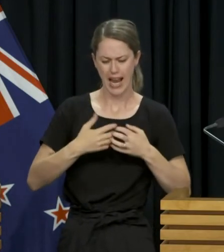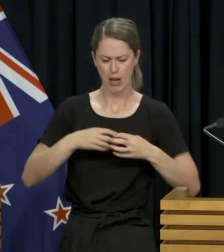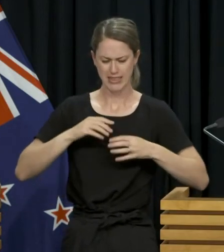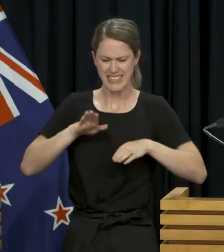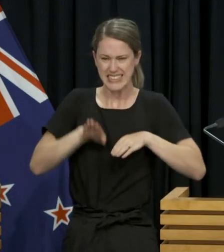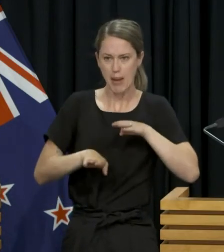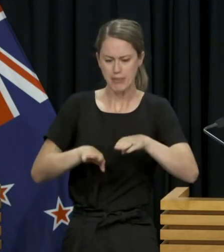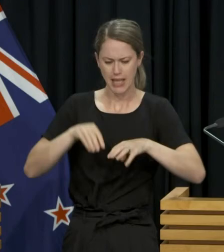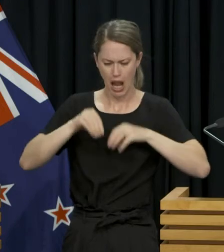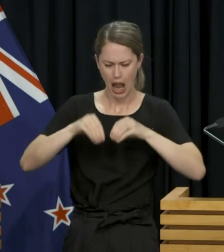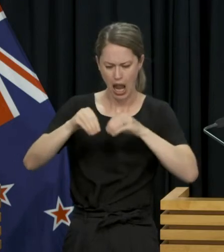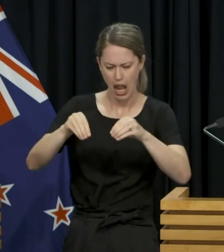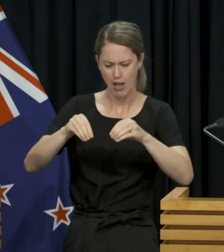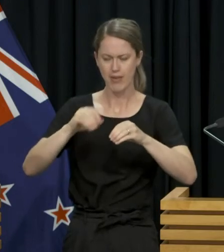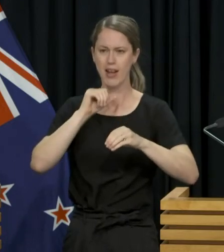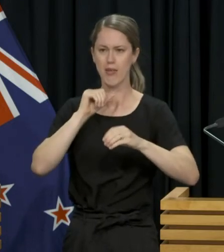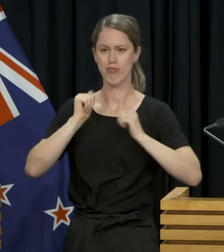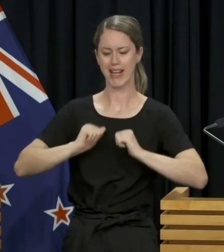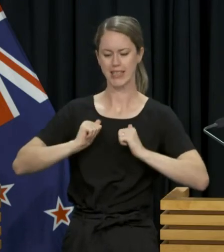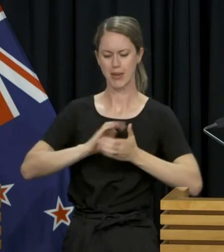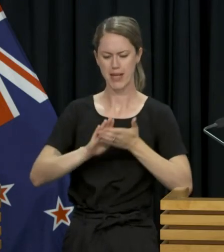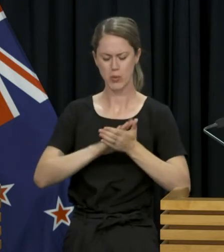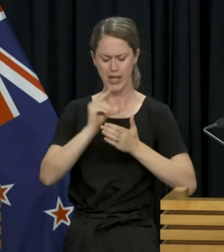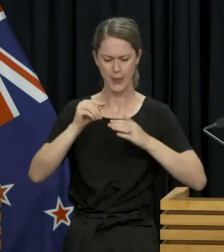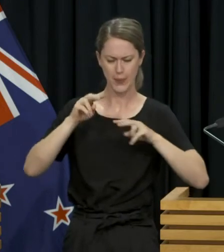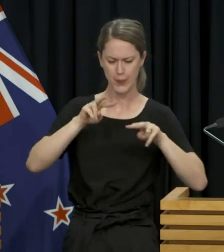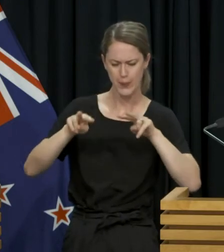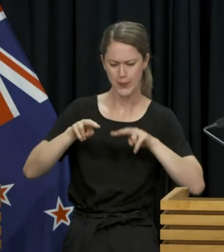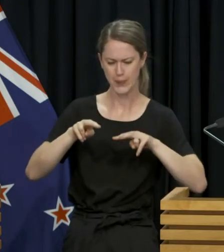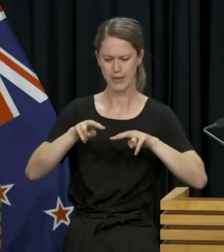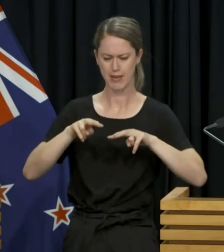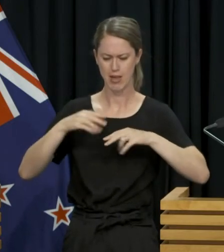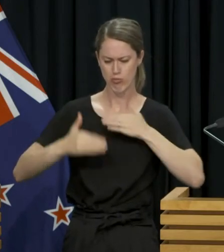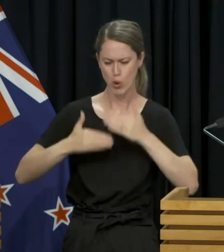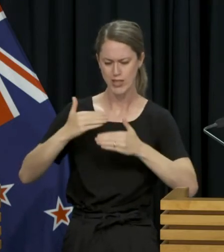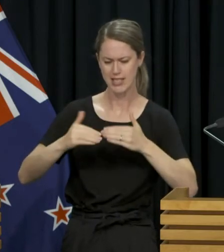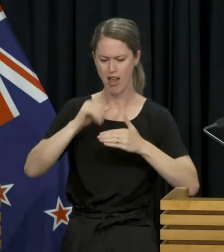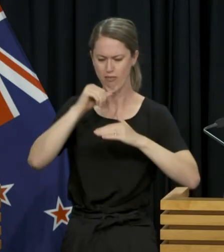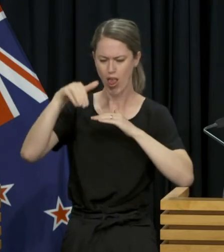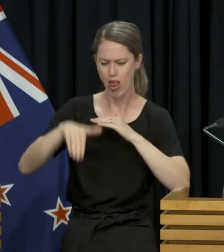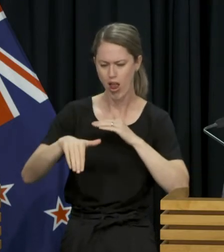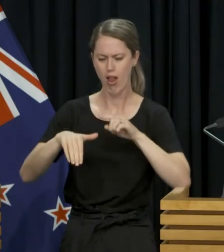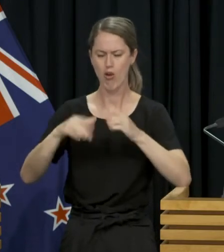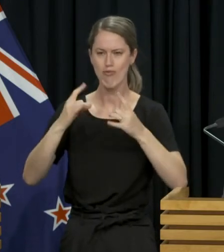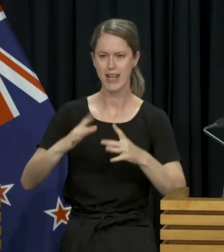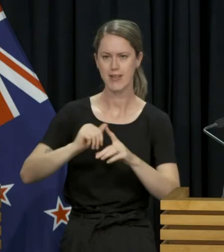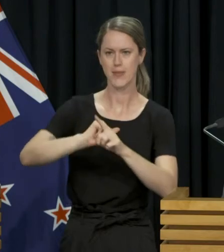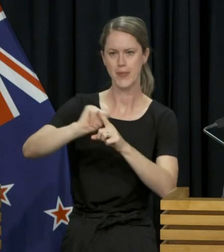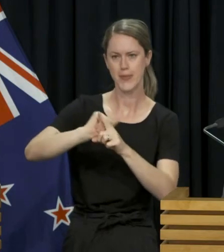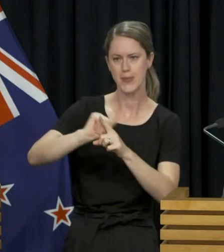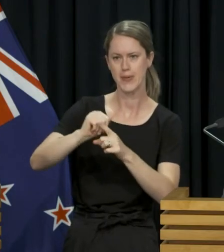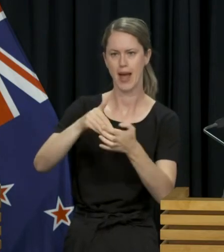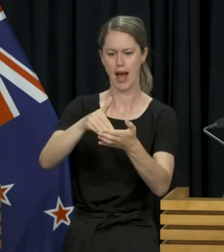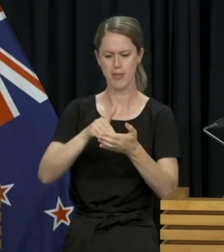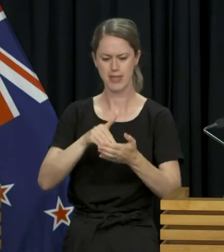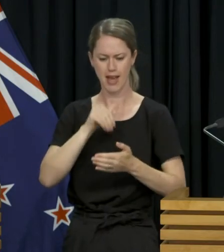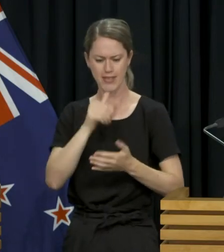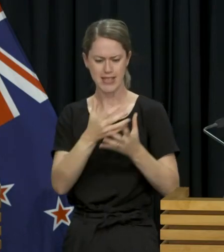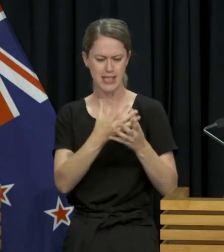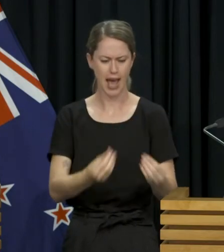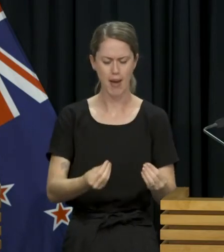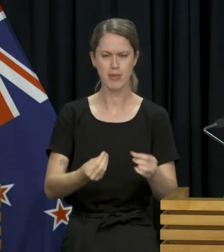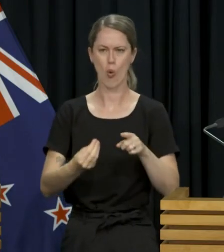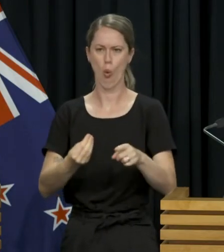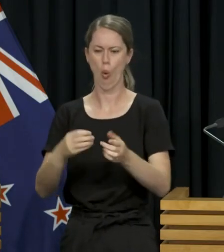months, and the dry run gave them an opportunity to really stress test the system before it has to kick into gear. That it helps to identify any